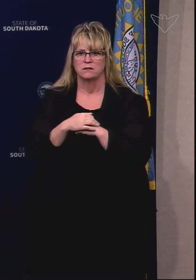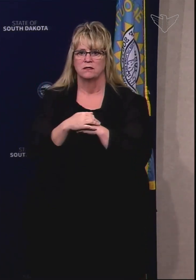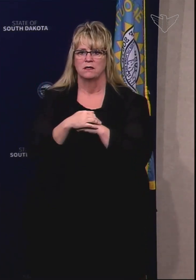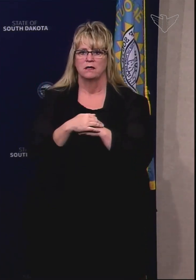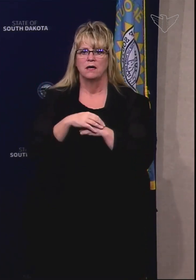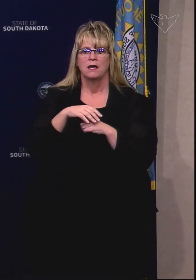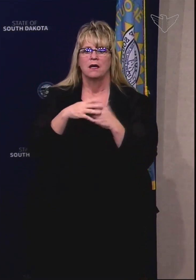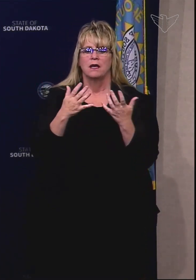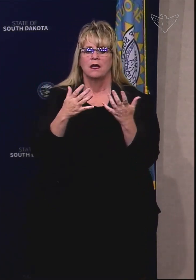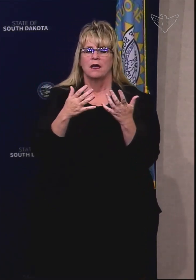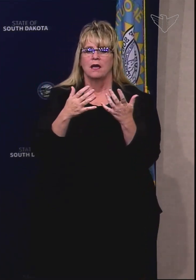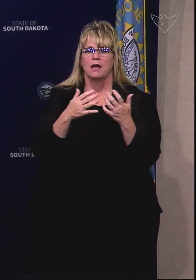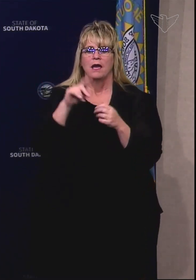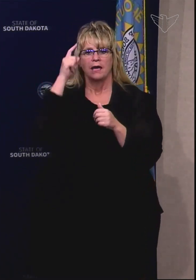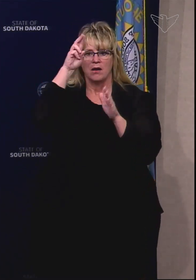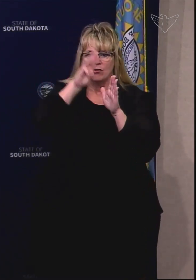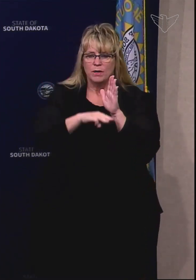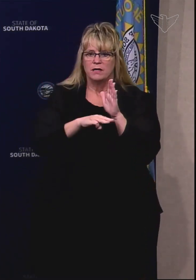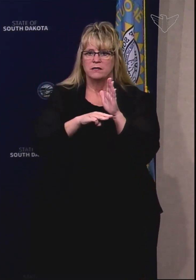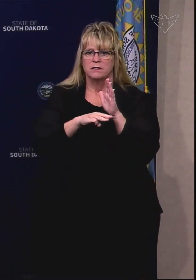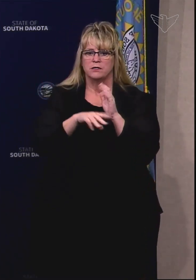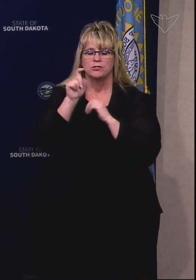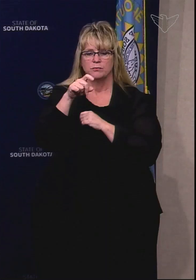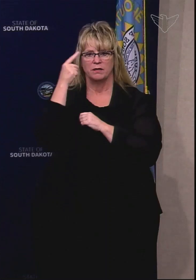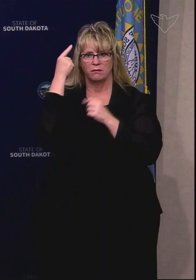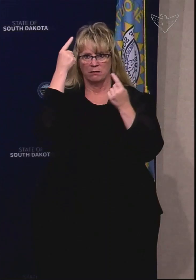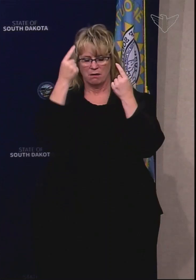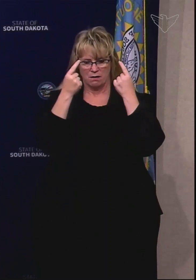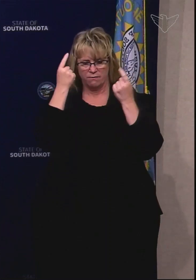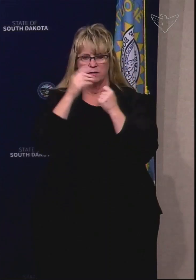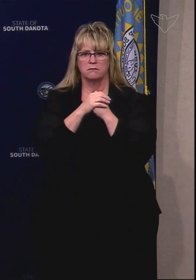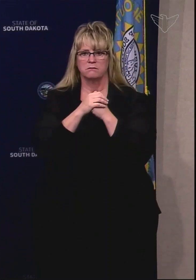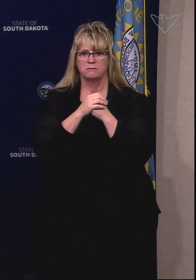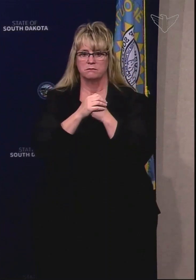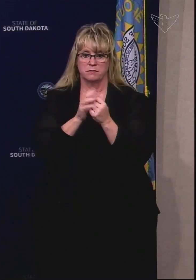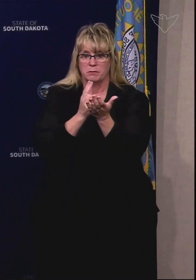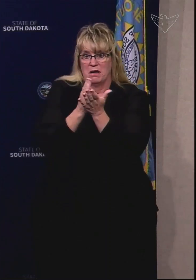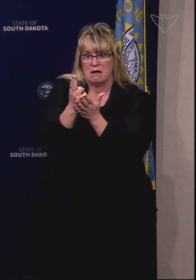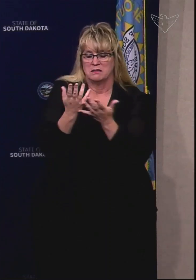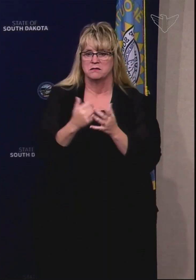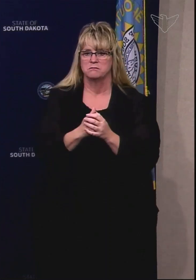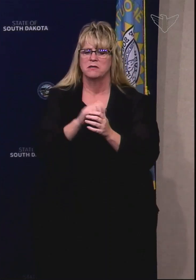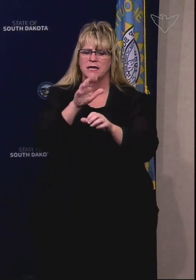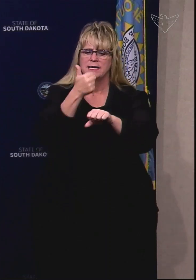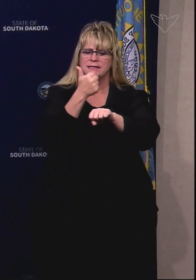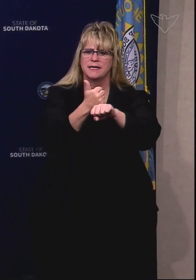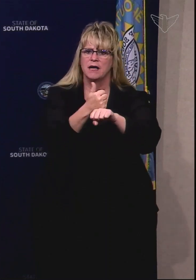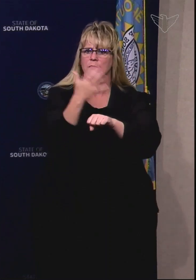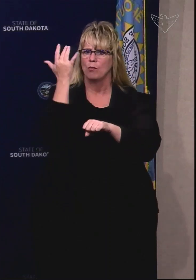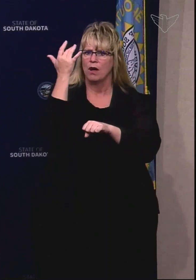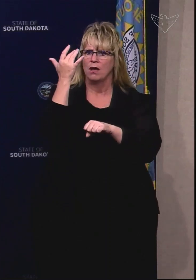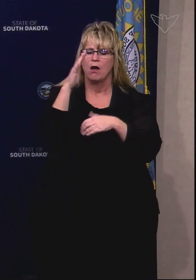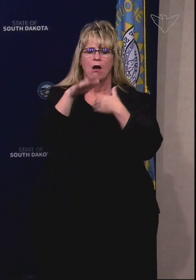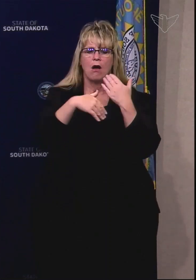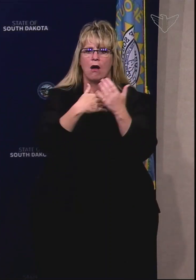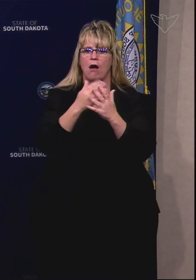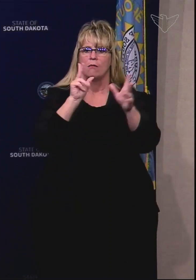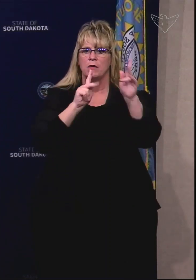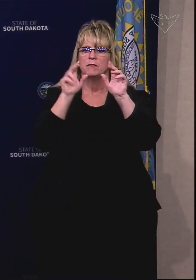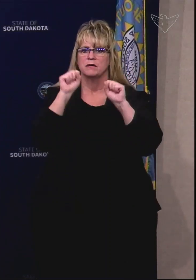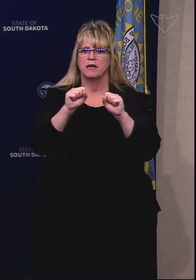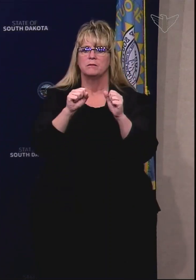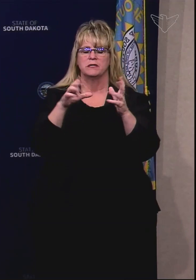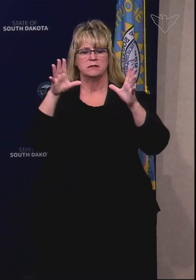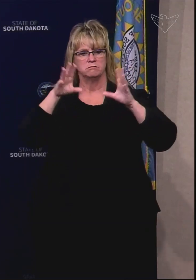government is one that is intentionally designed to be thoughtful and deliberative. It is set up that way so that all voices can be